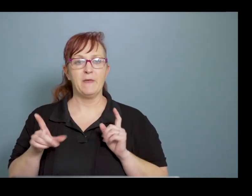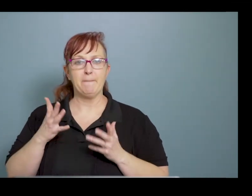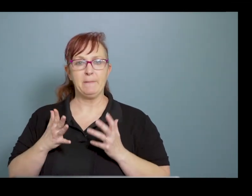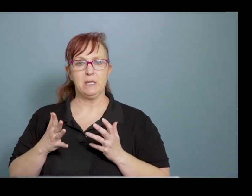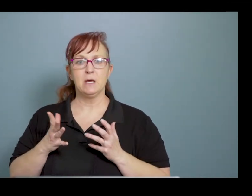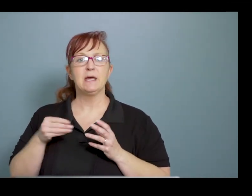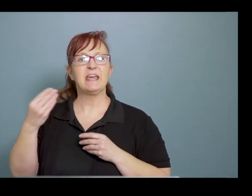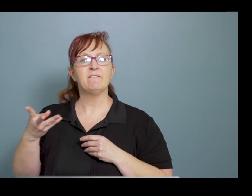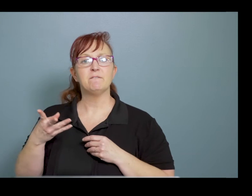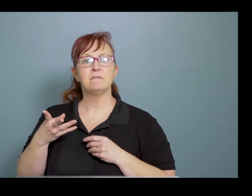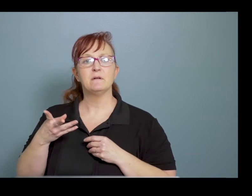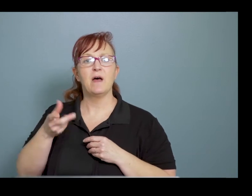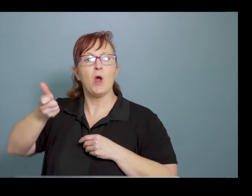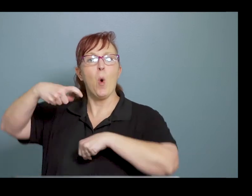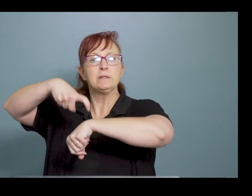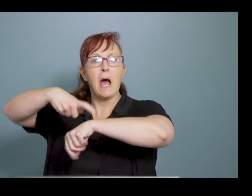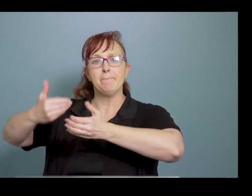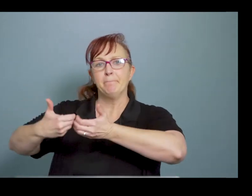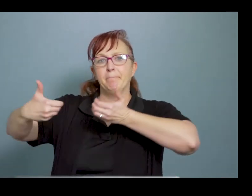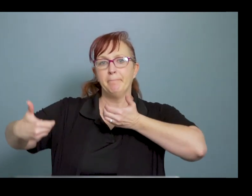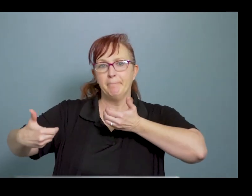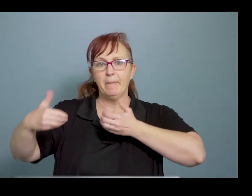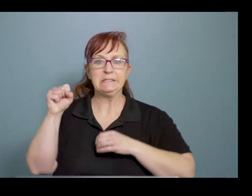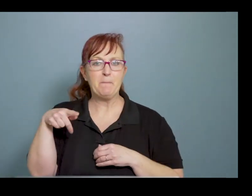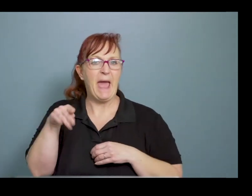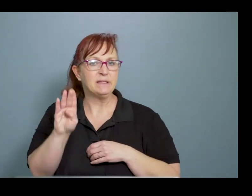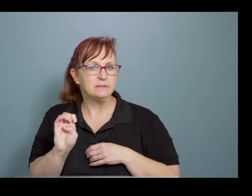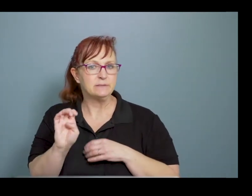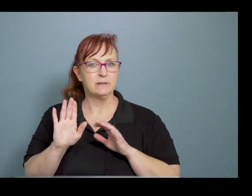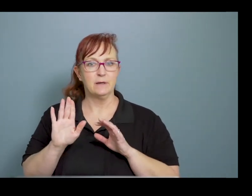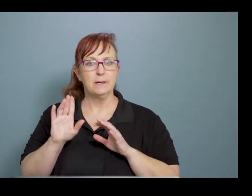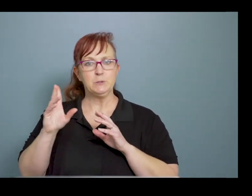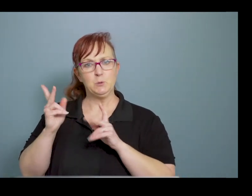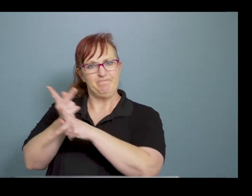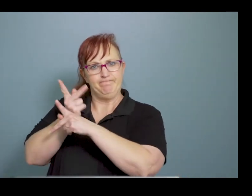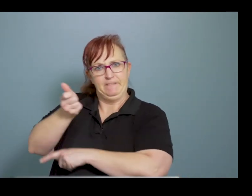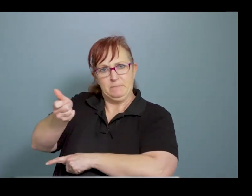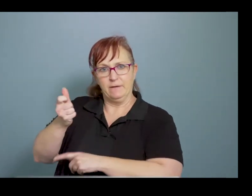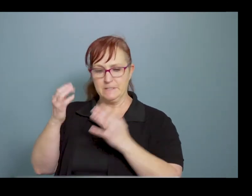giving people space to just, identify, like, these are the things that are going on.